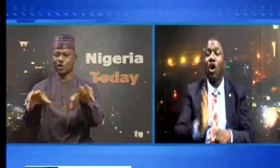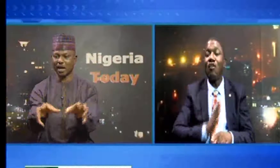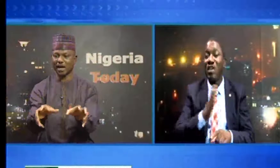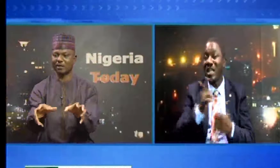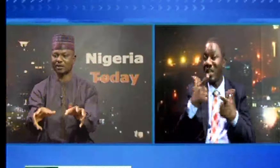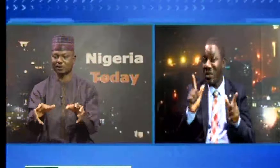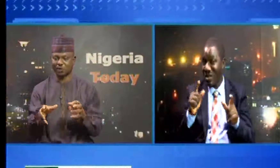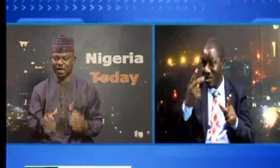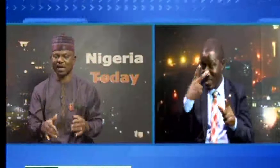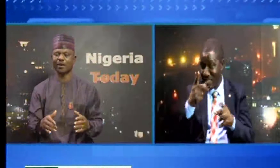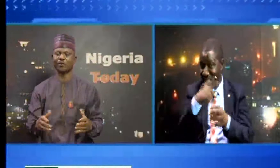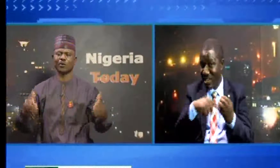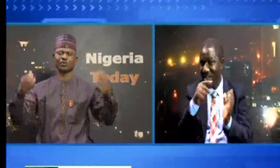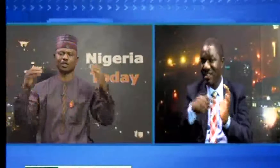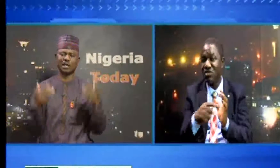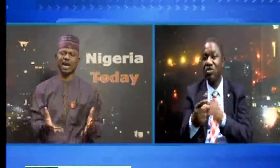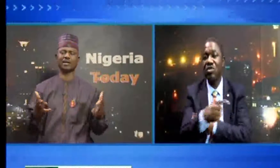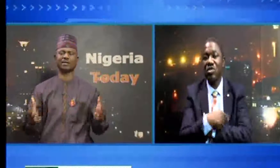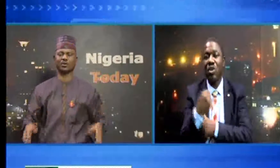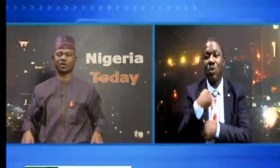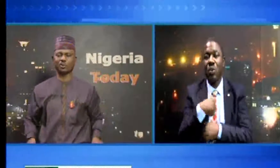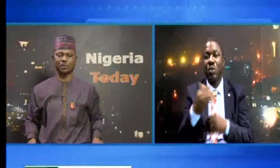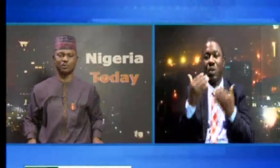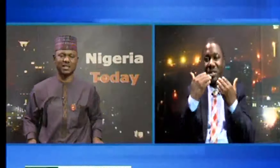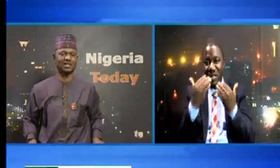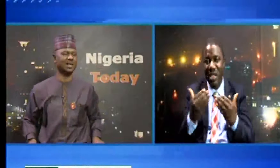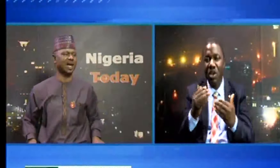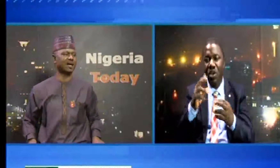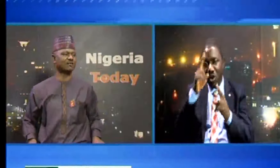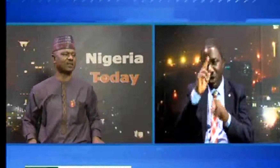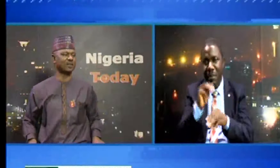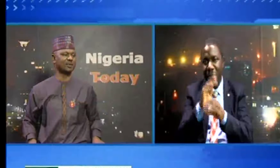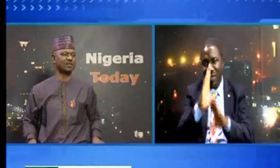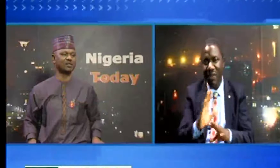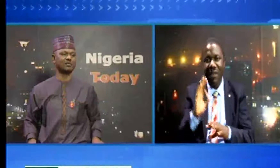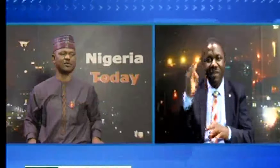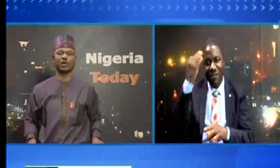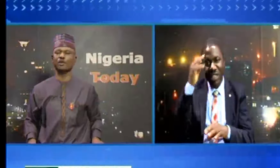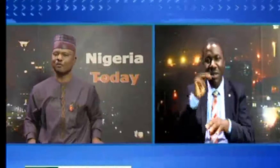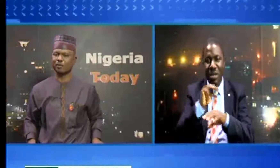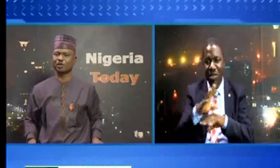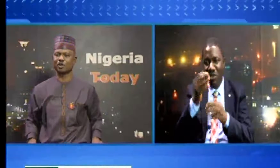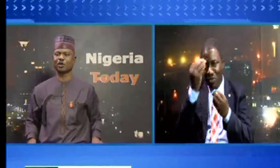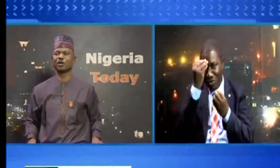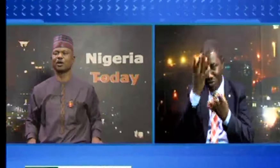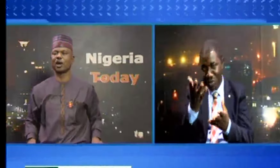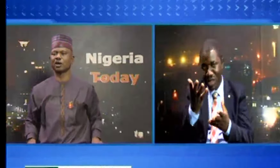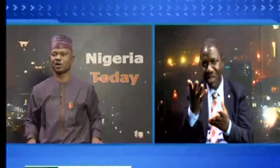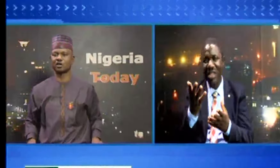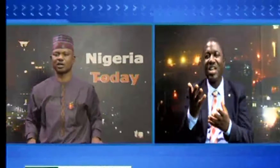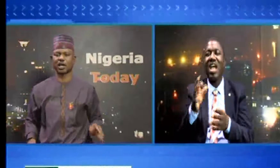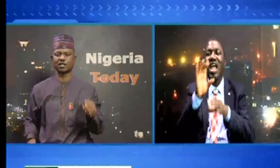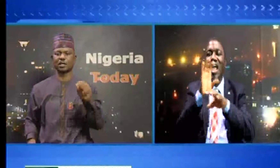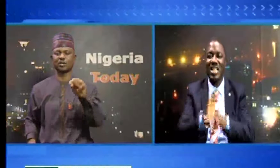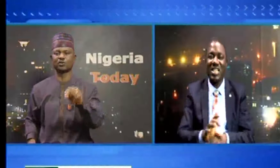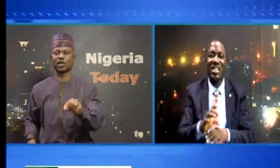you look around this today, we want to thank the Honorable Minister, Federal Ministry for Information and